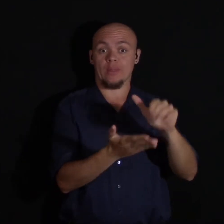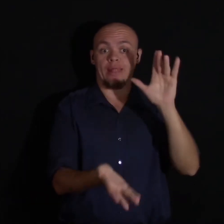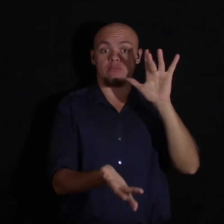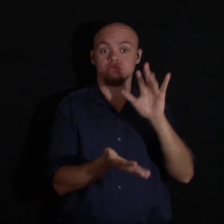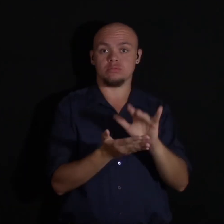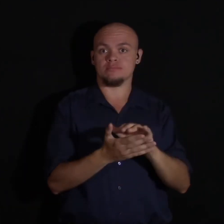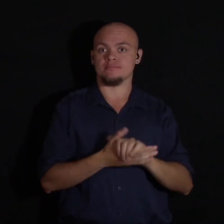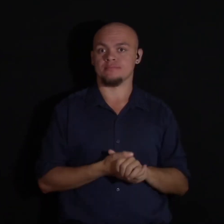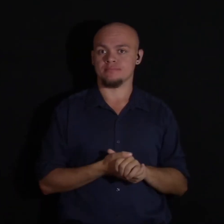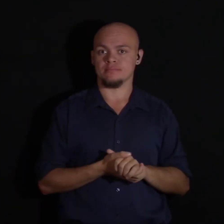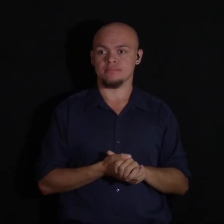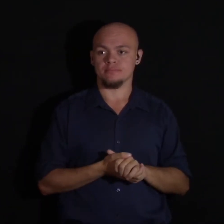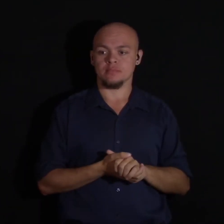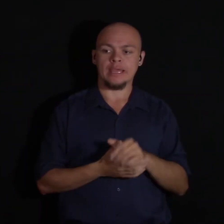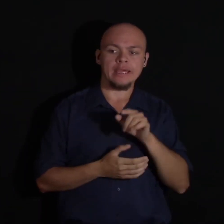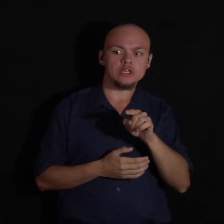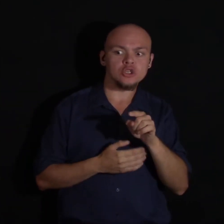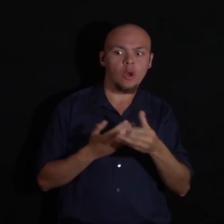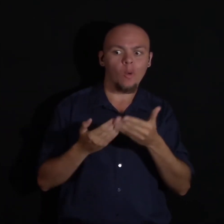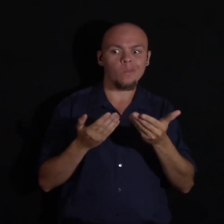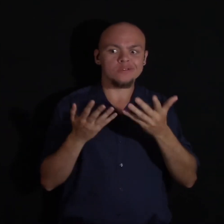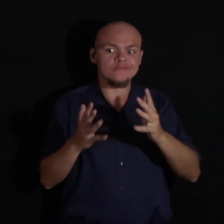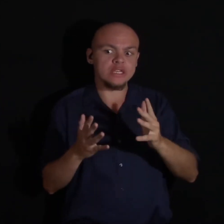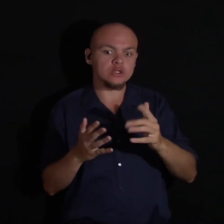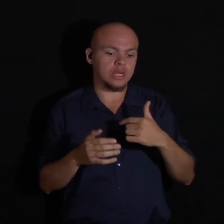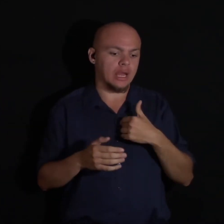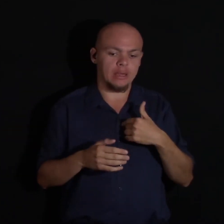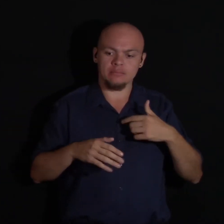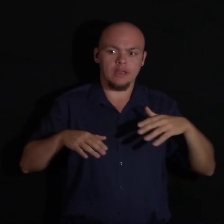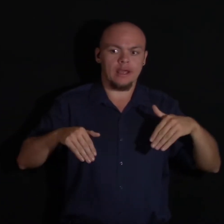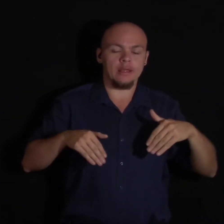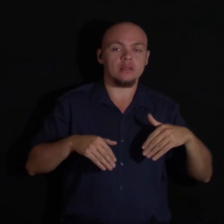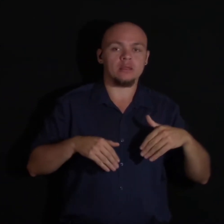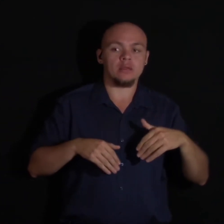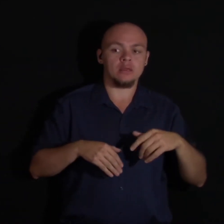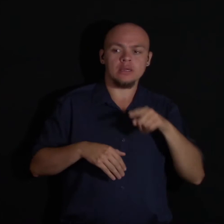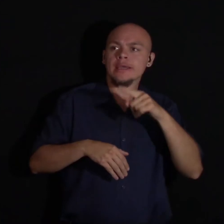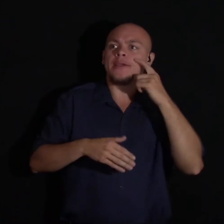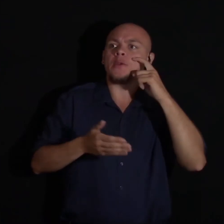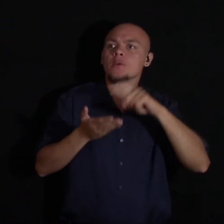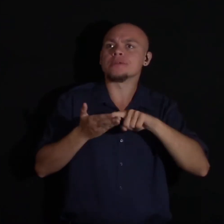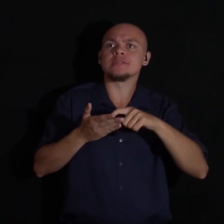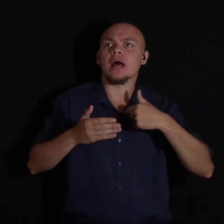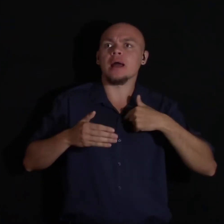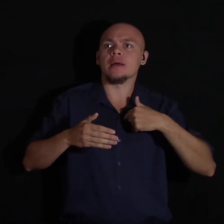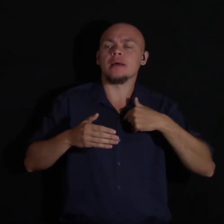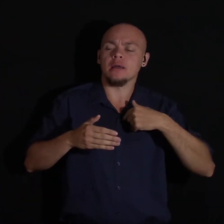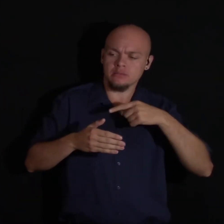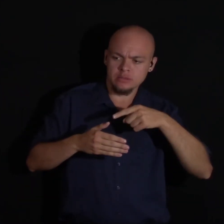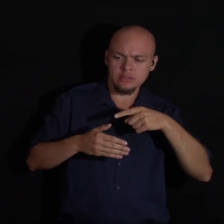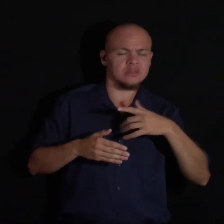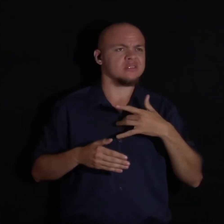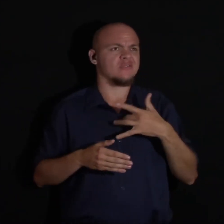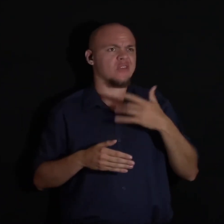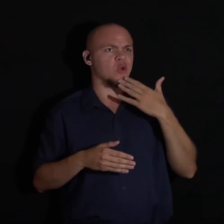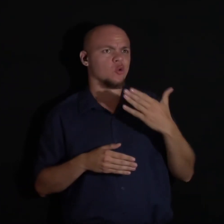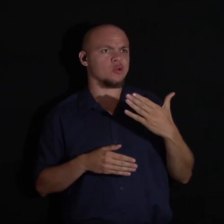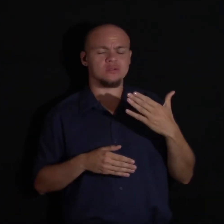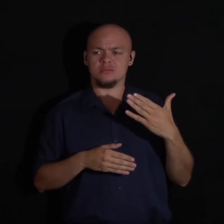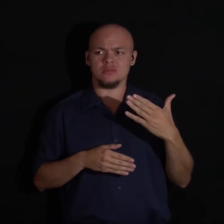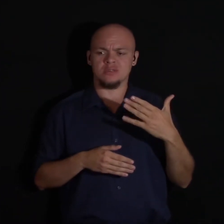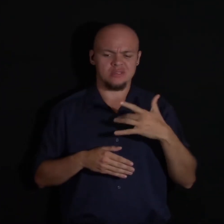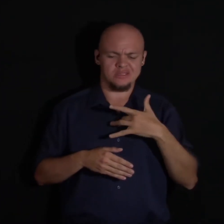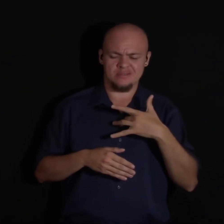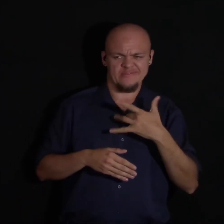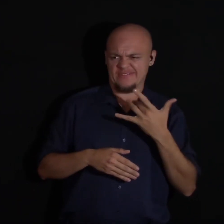Isn't she there yet? I'm just not there yet. Can he see I'm not there yet? I wonder if this feels good. This really doesn't